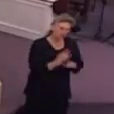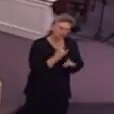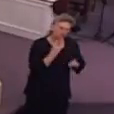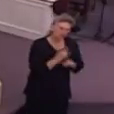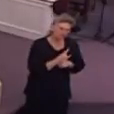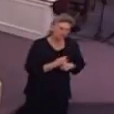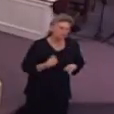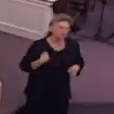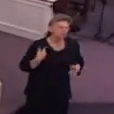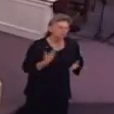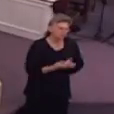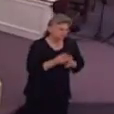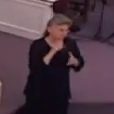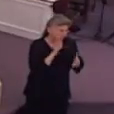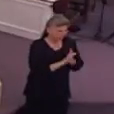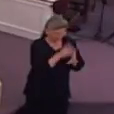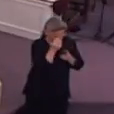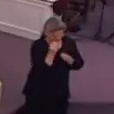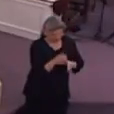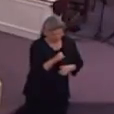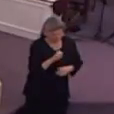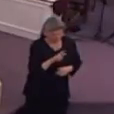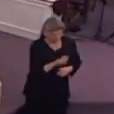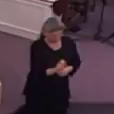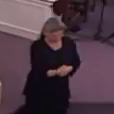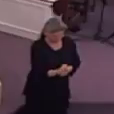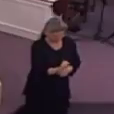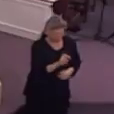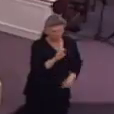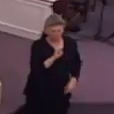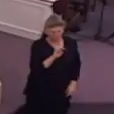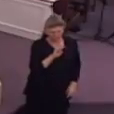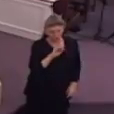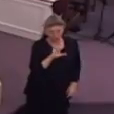it reached a place that his wife told him, he said, Eric, it's either